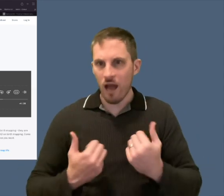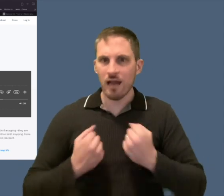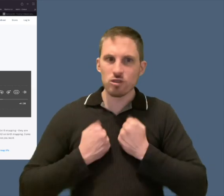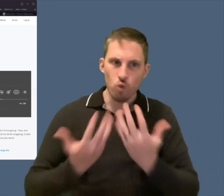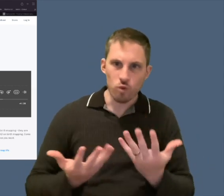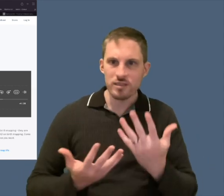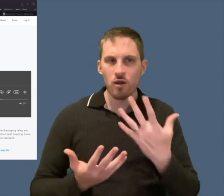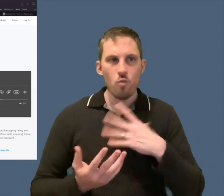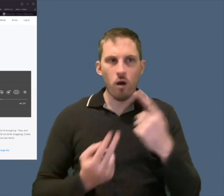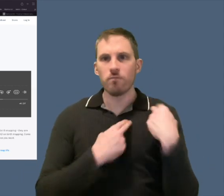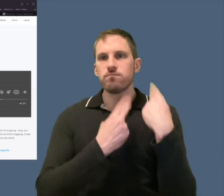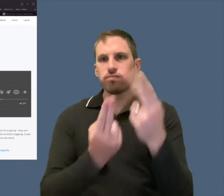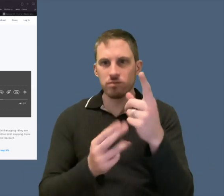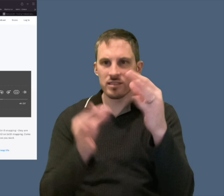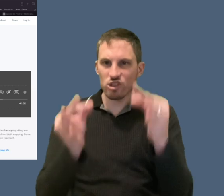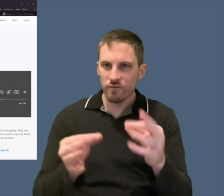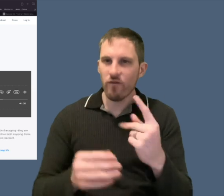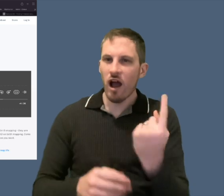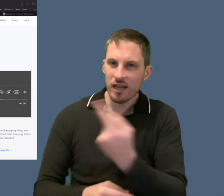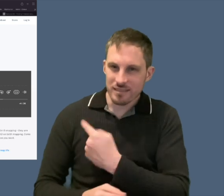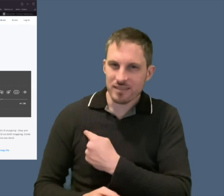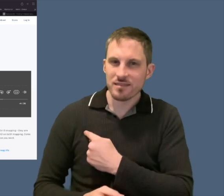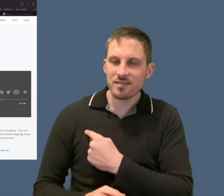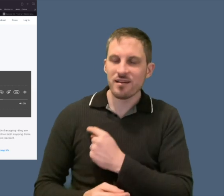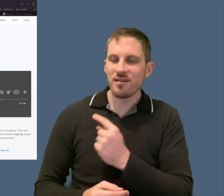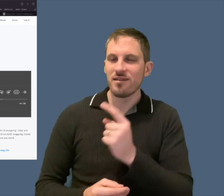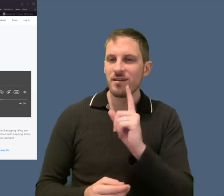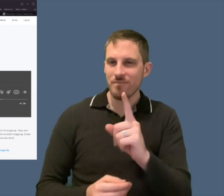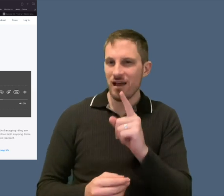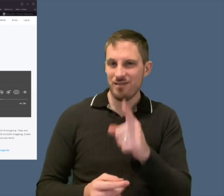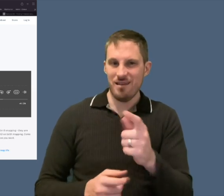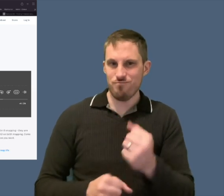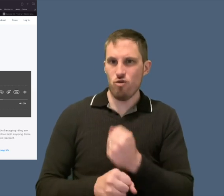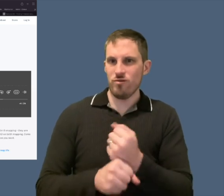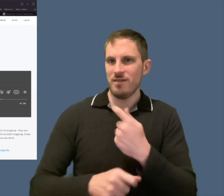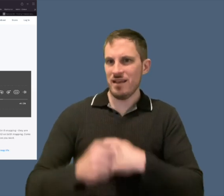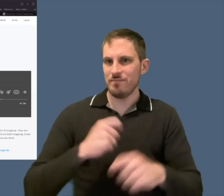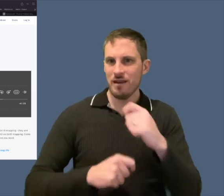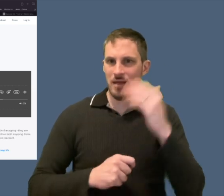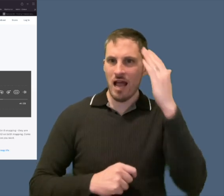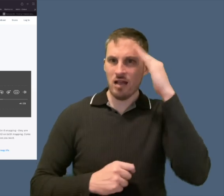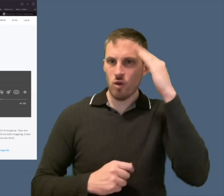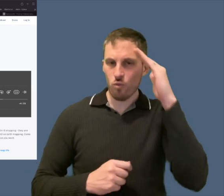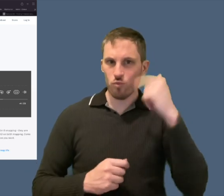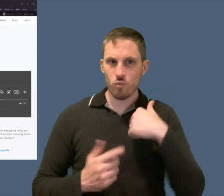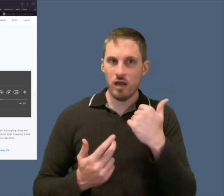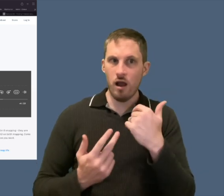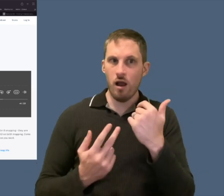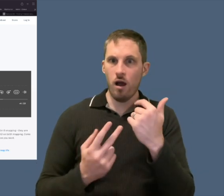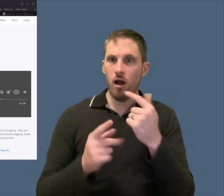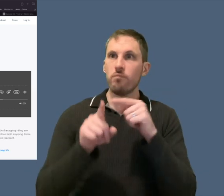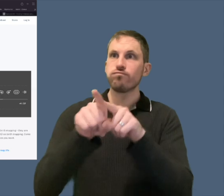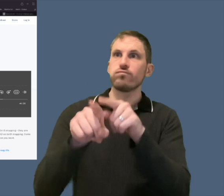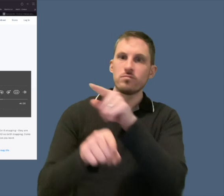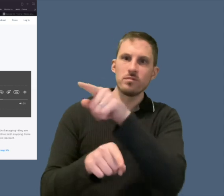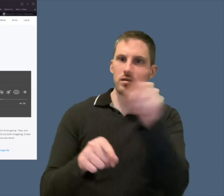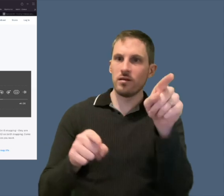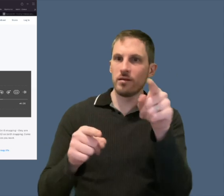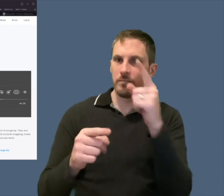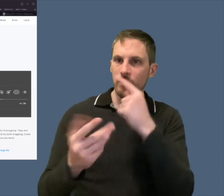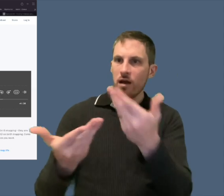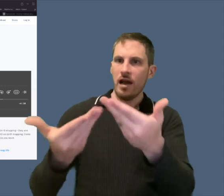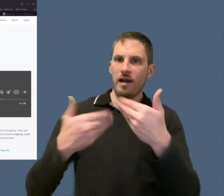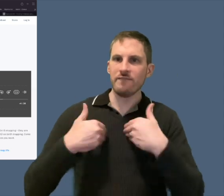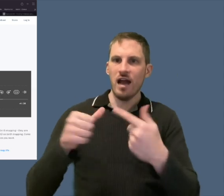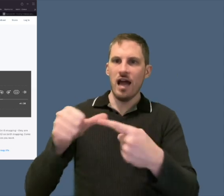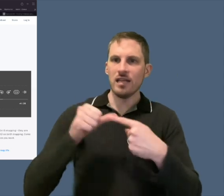make the decisions for us. All of that programs us to be adults that are very good at looking to external people for the answers